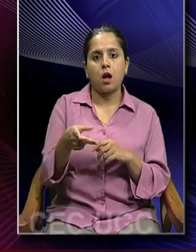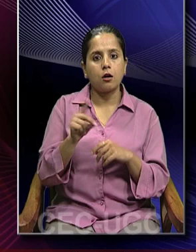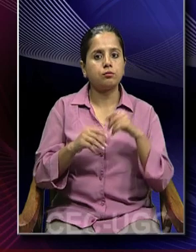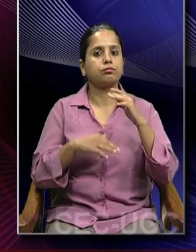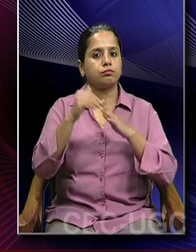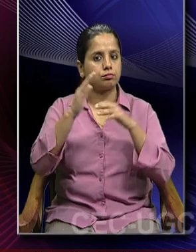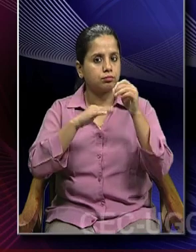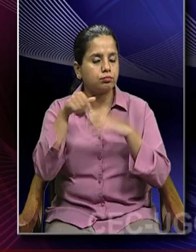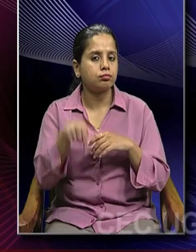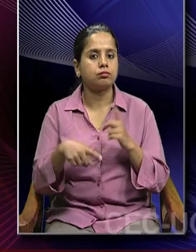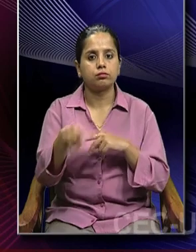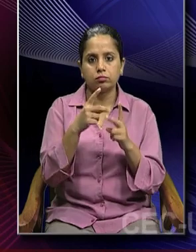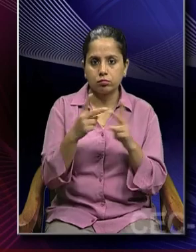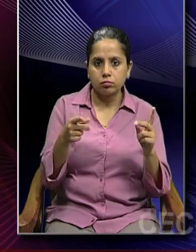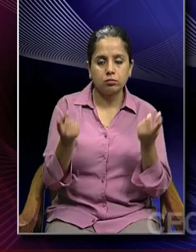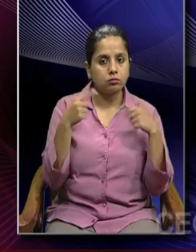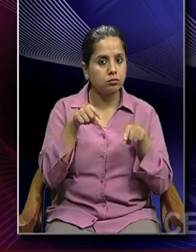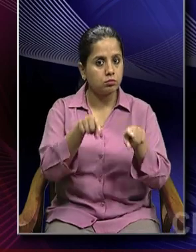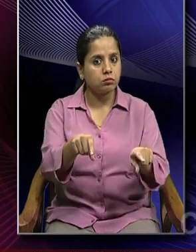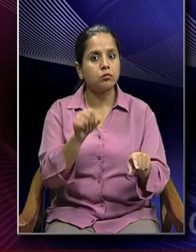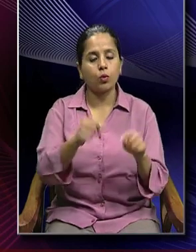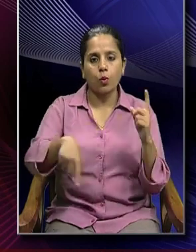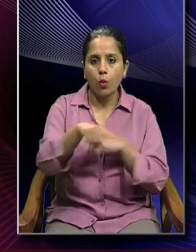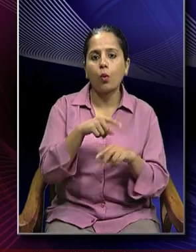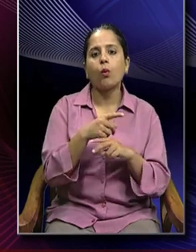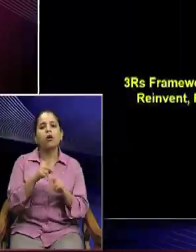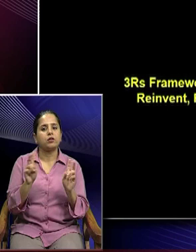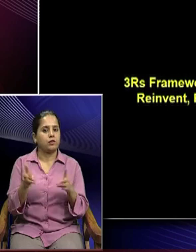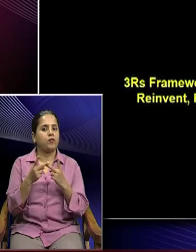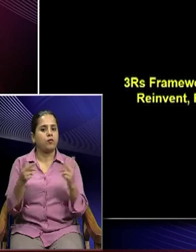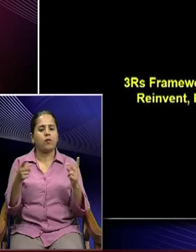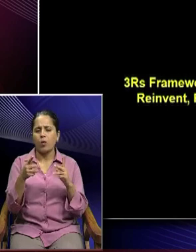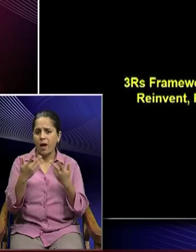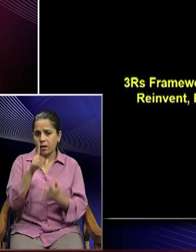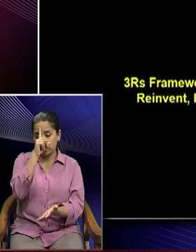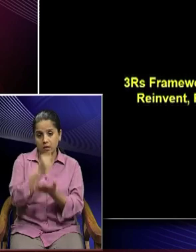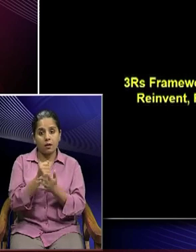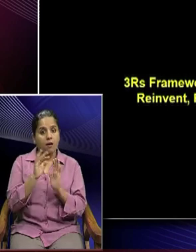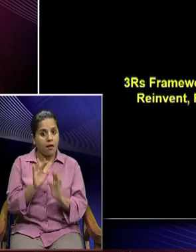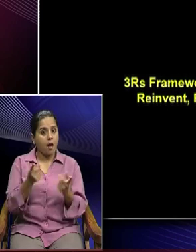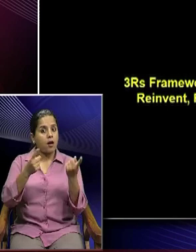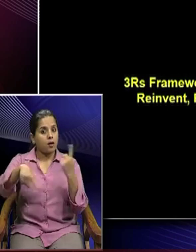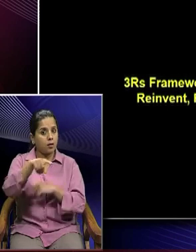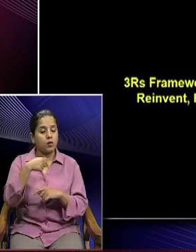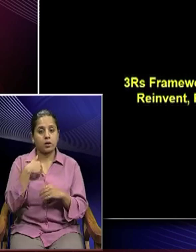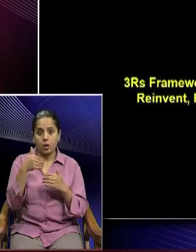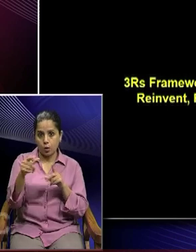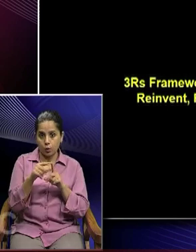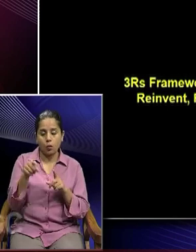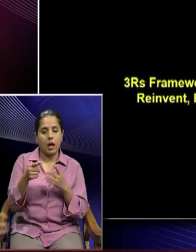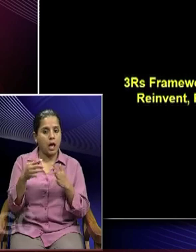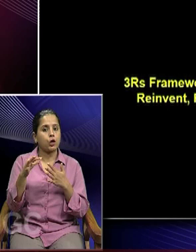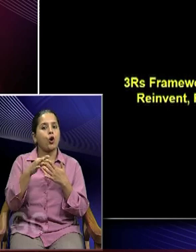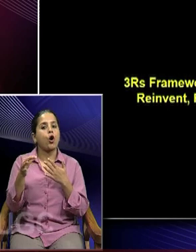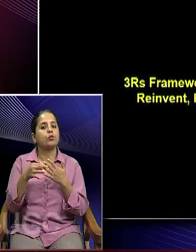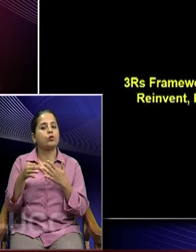the enterprise in alignment with its reinventing. So, whatever decision we have taken, whatever option we